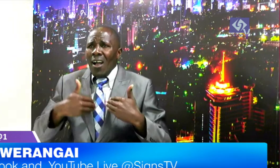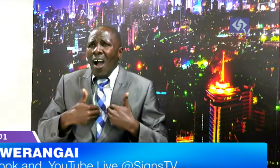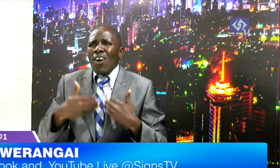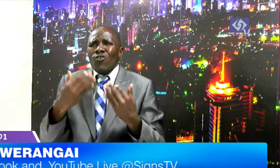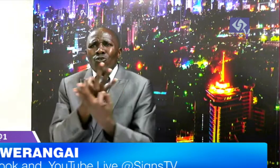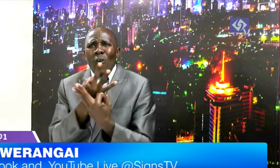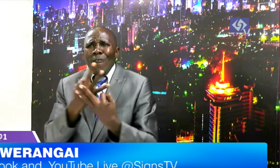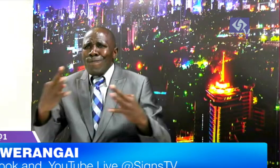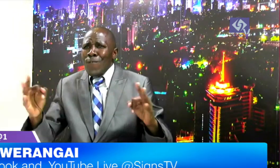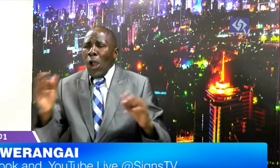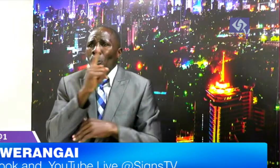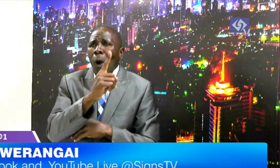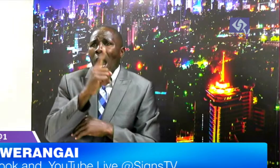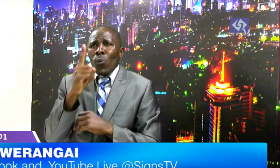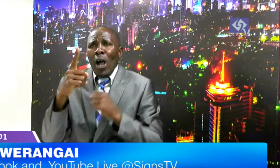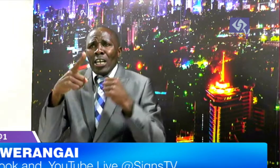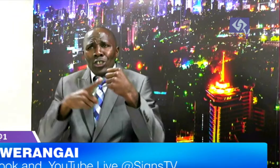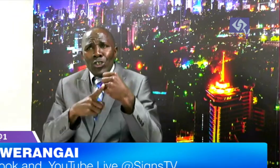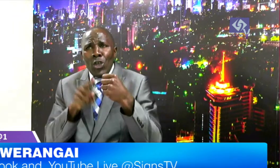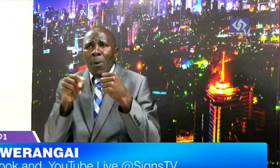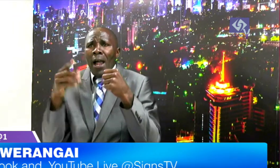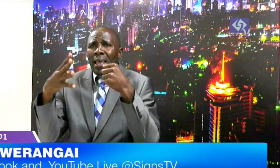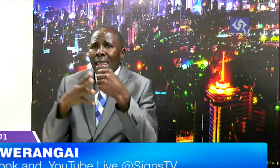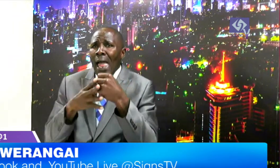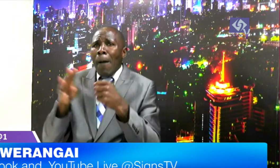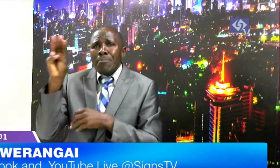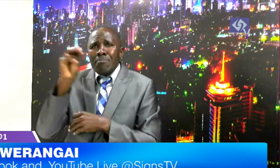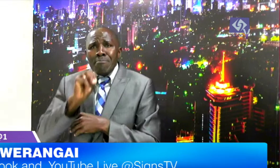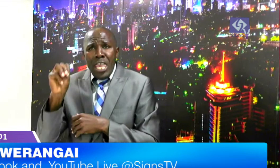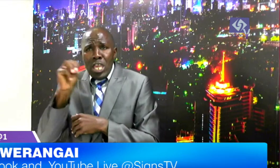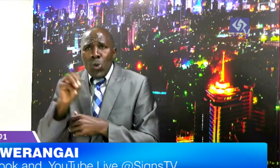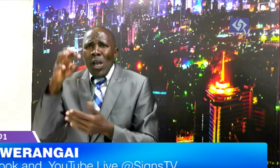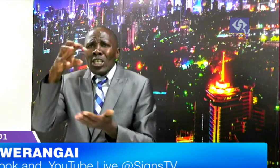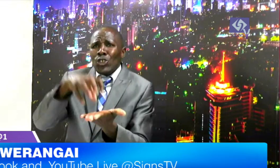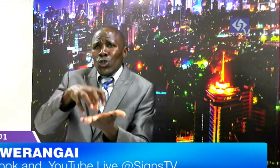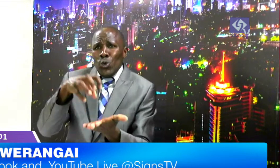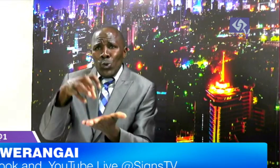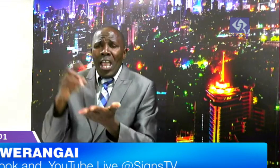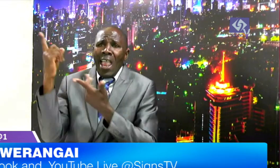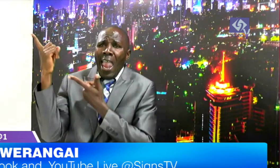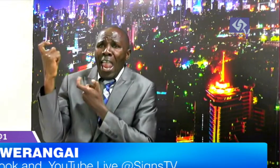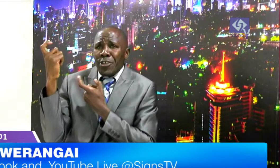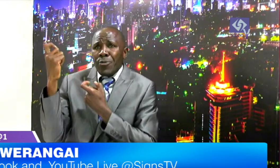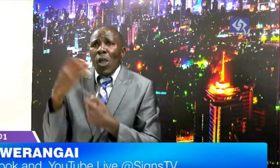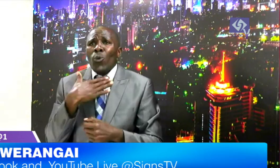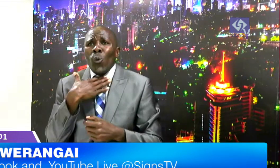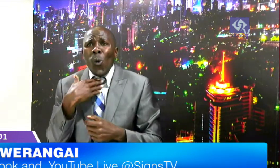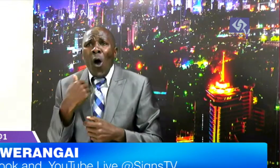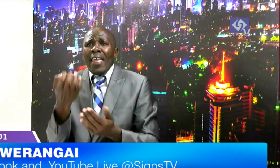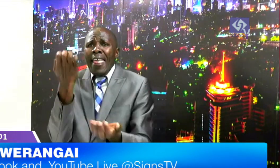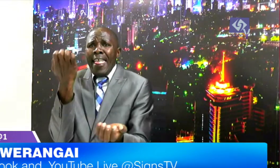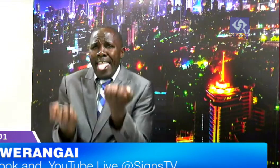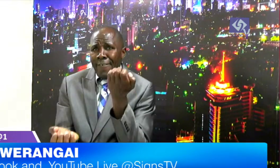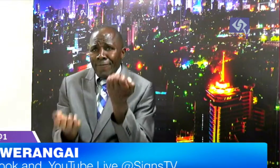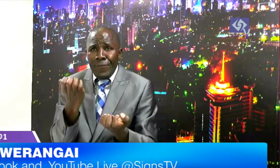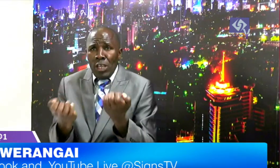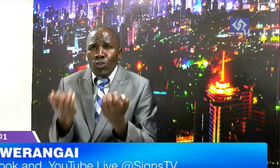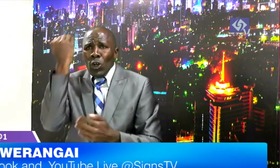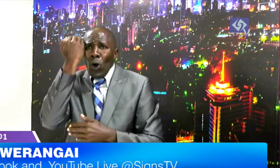Kerich and 4 others have been freed in a 116.9 million